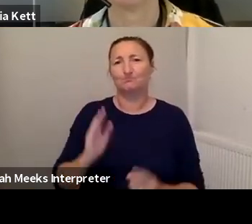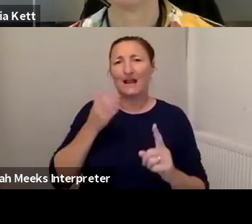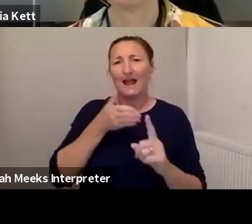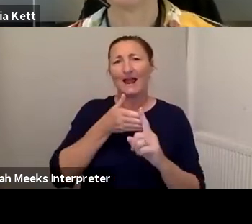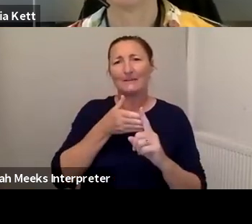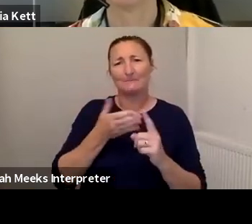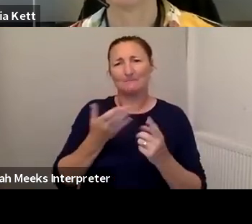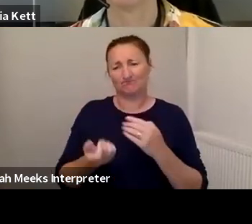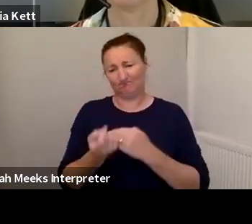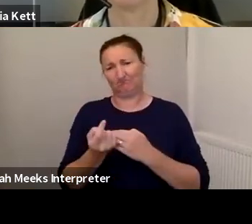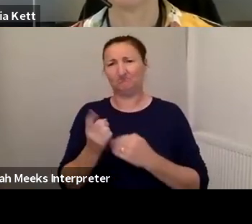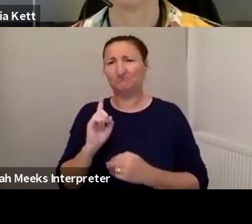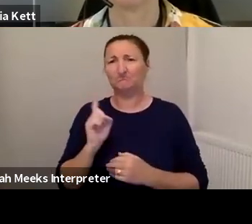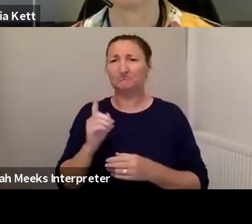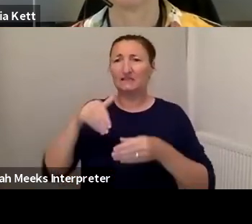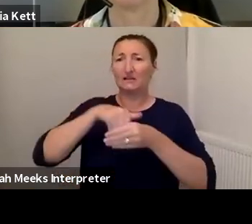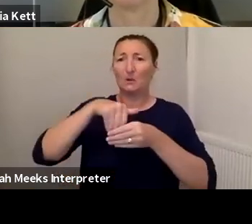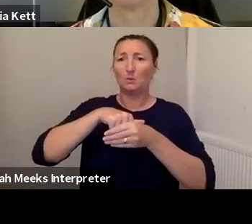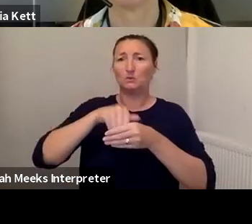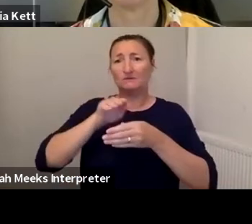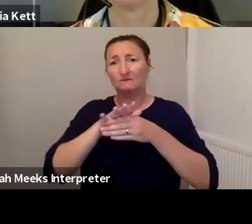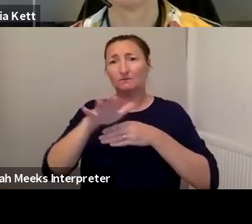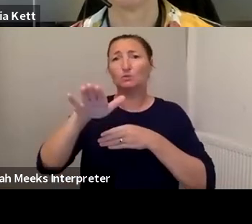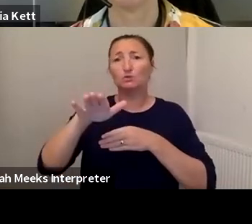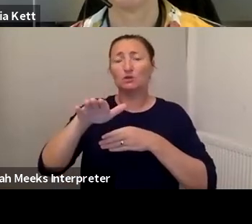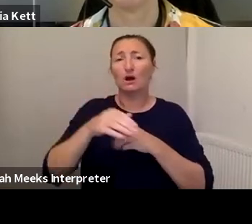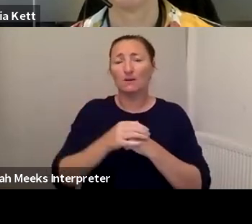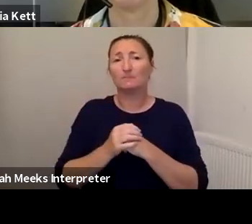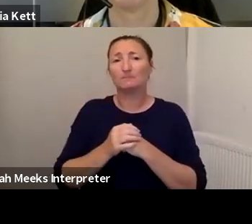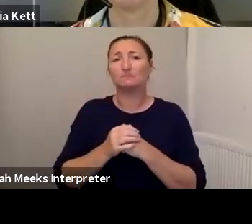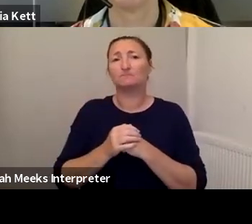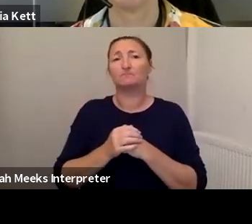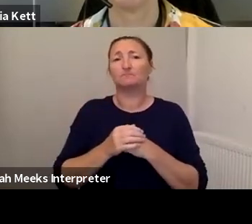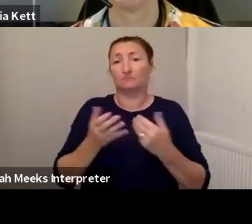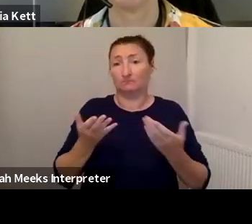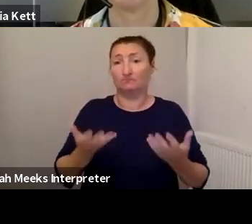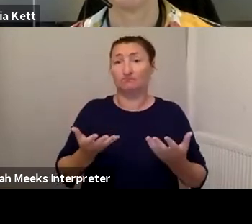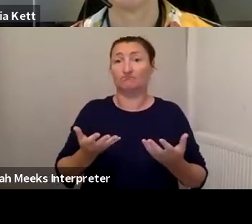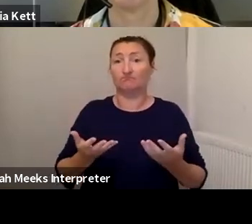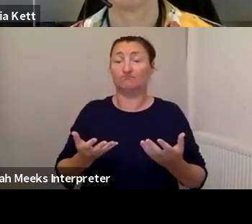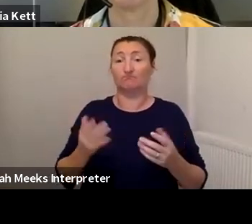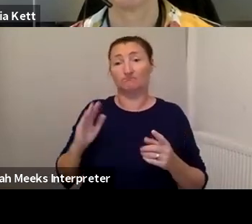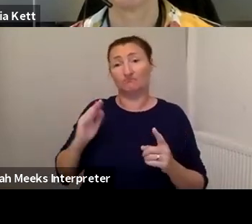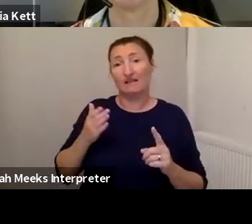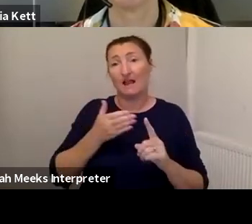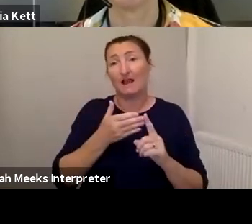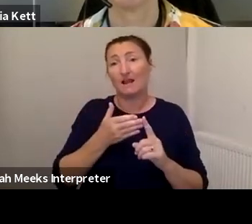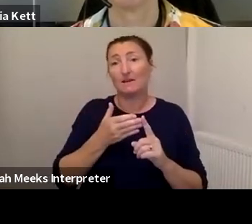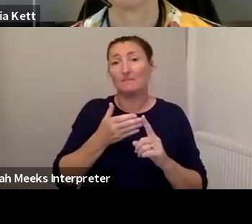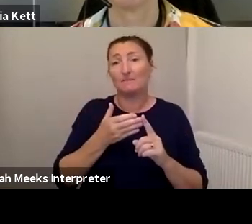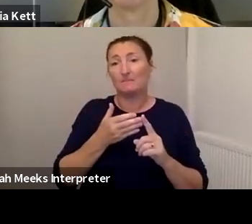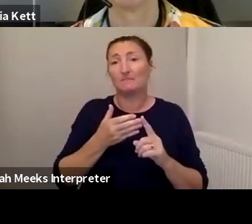event on inclusive future, um, which we are doing today, will have a number